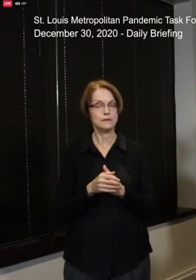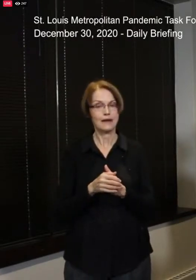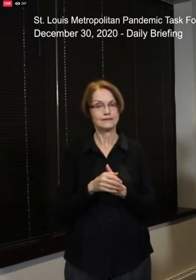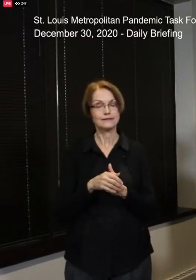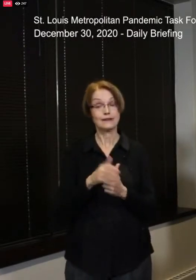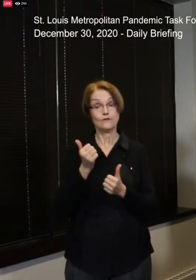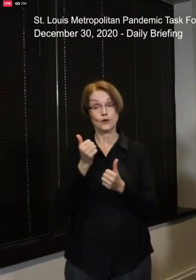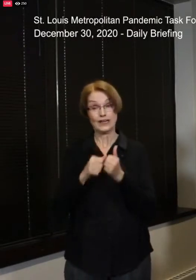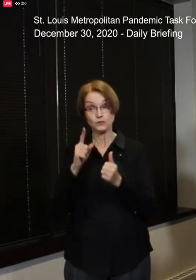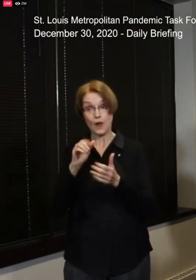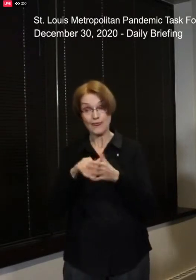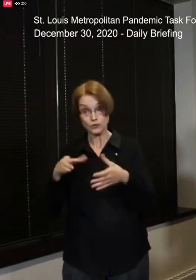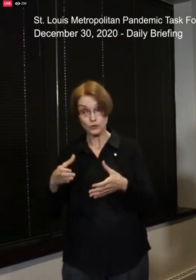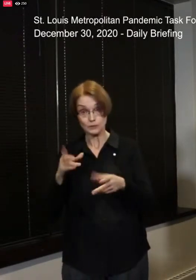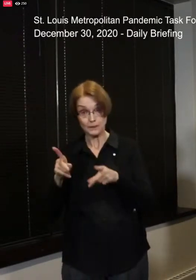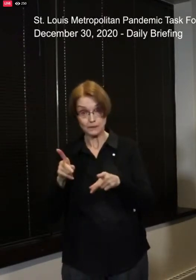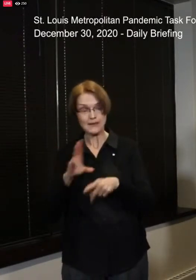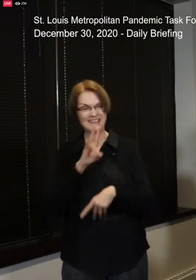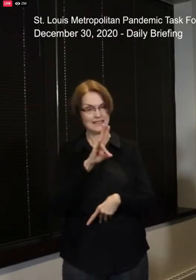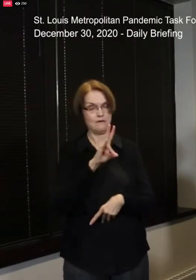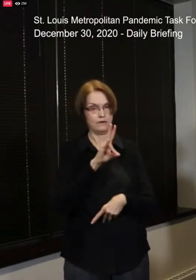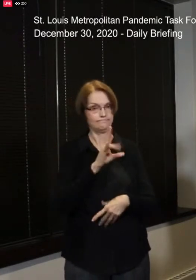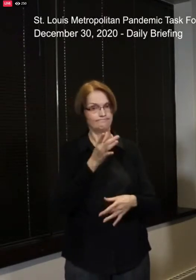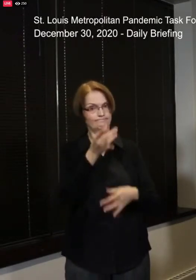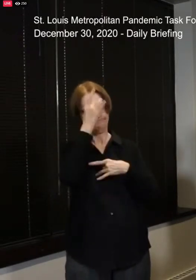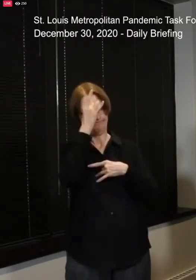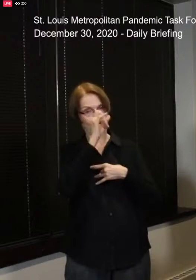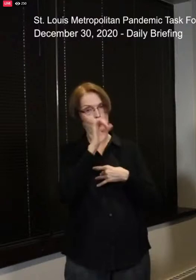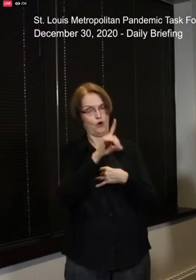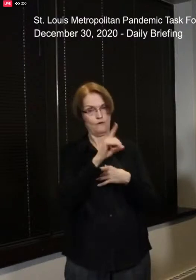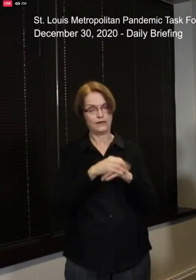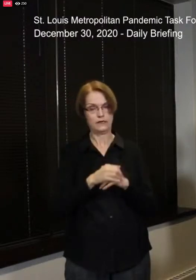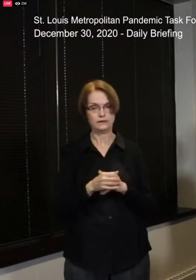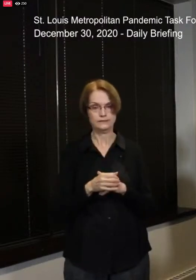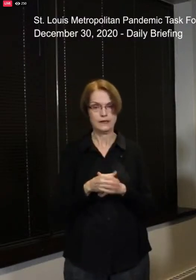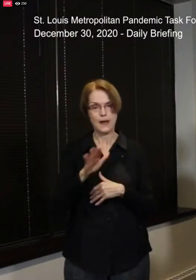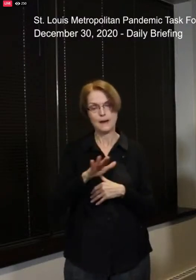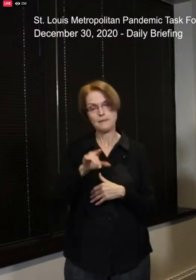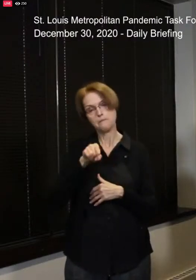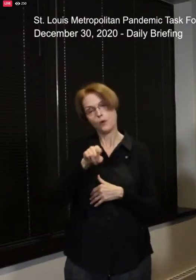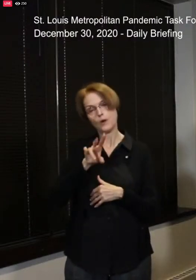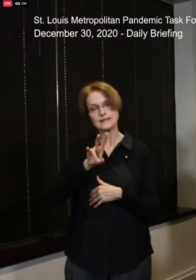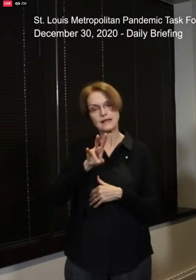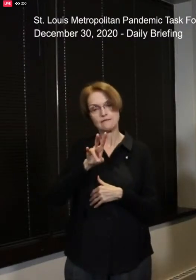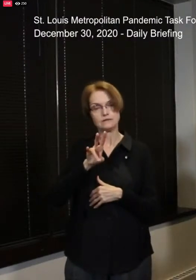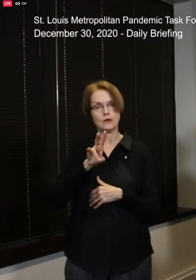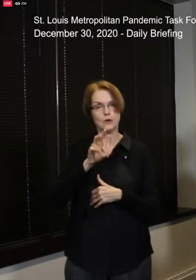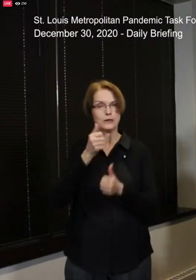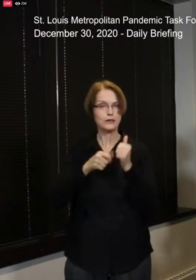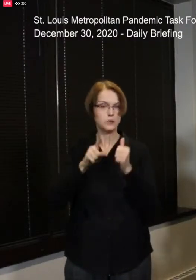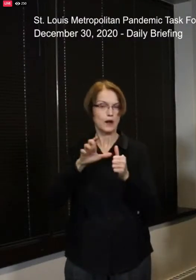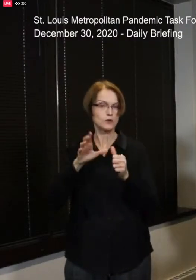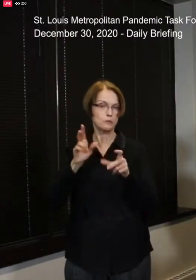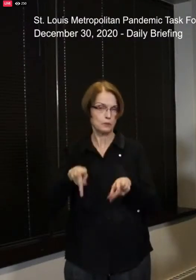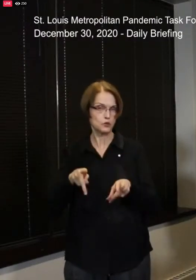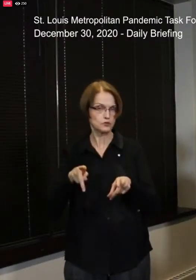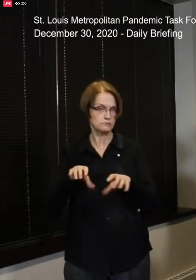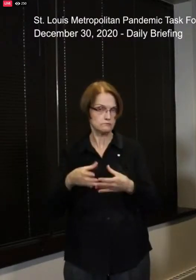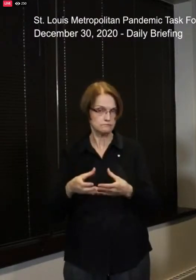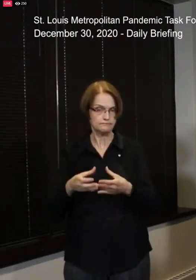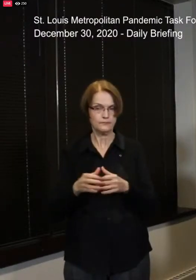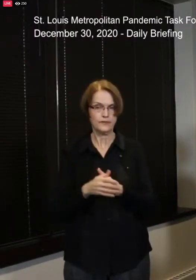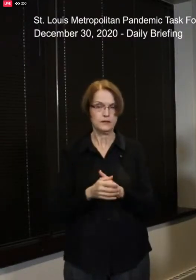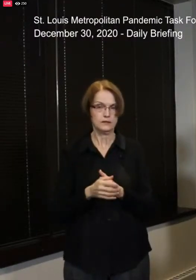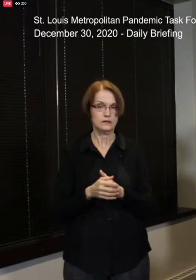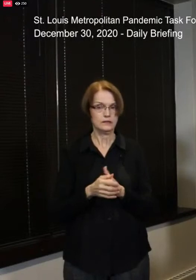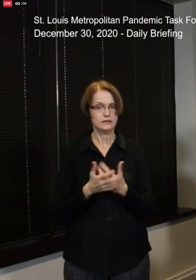1,000, or if you move the decimal point back, that's about 0.7 per 100. So we're still close to